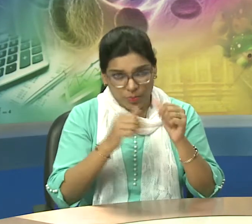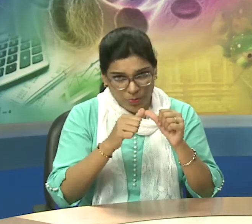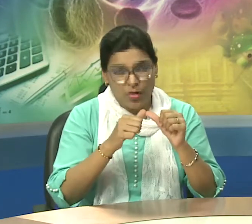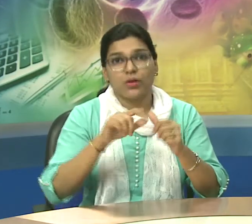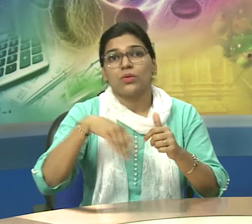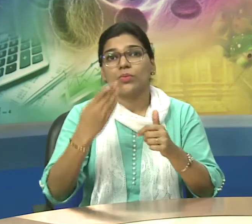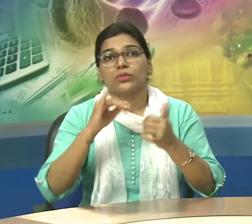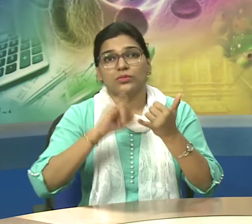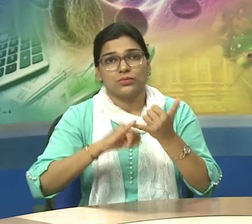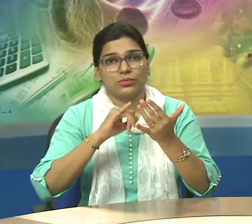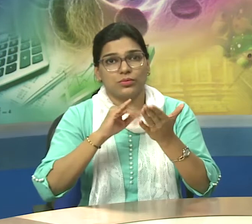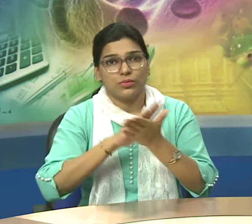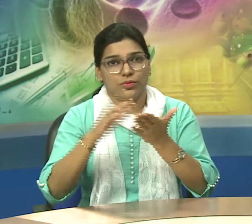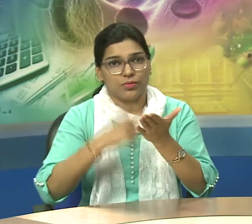Padma Shri,